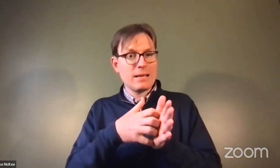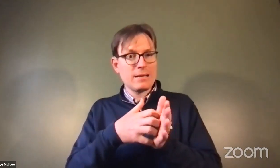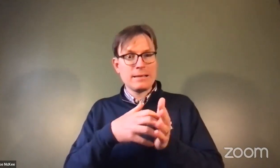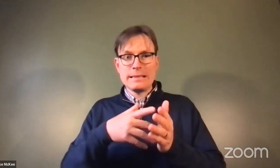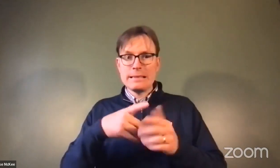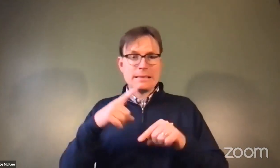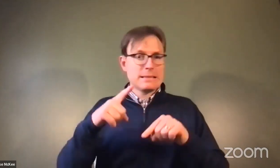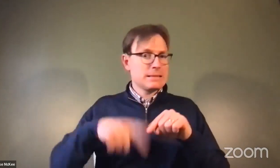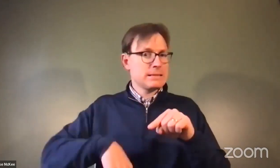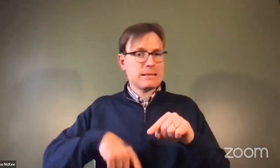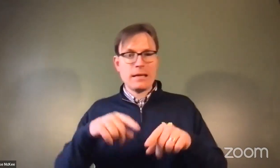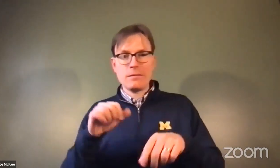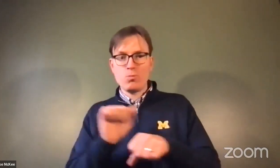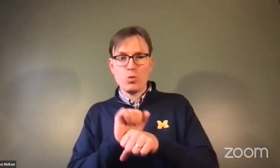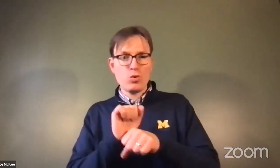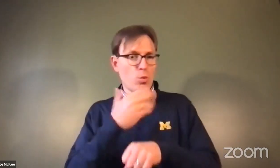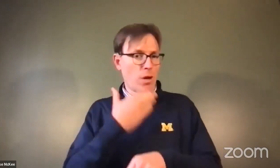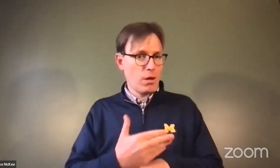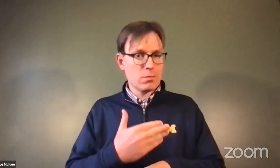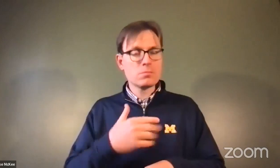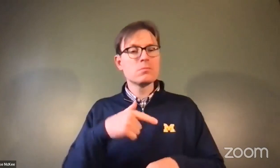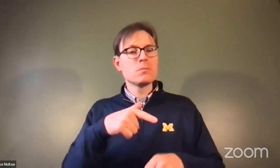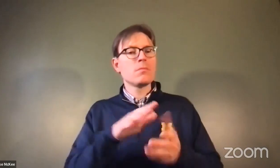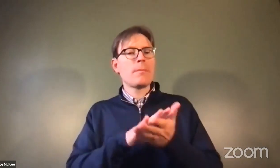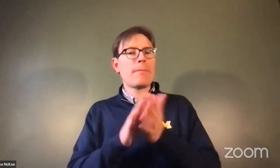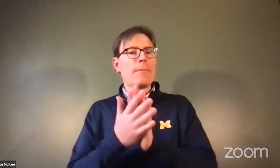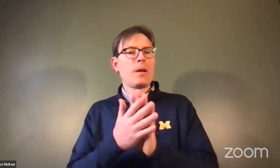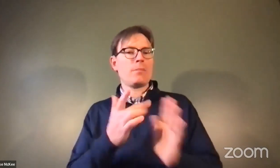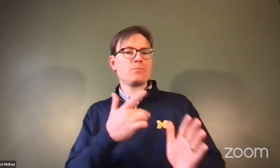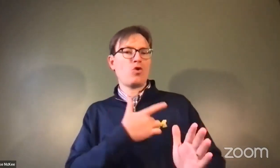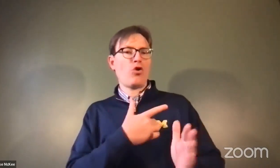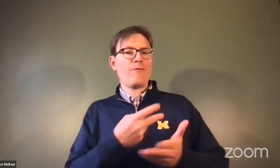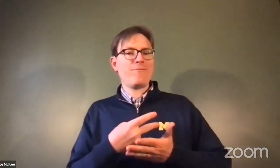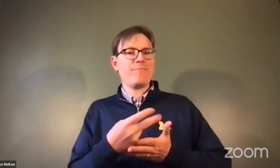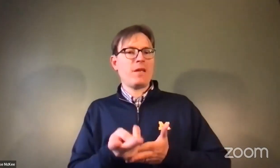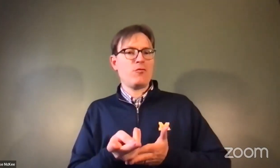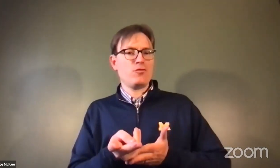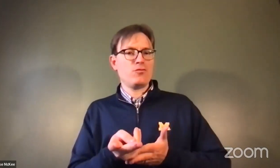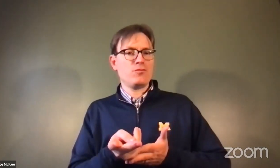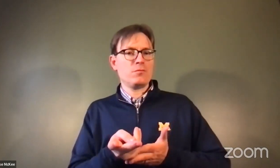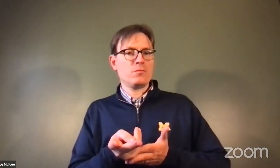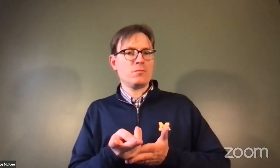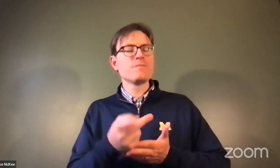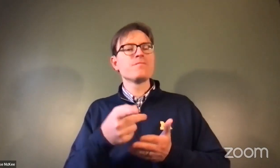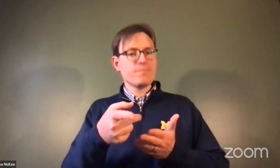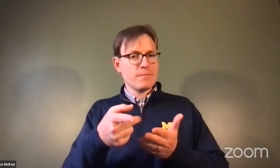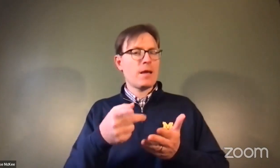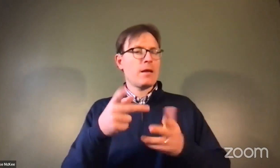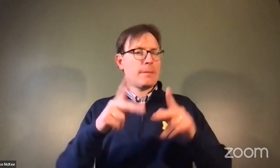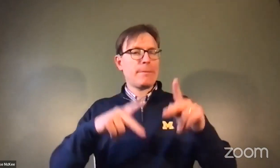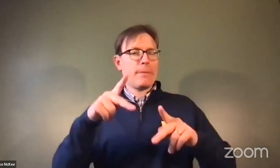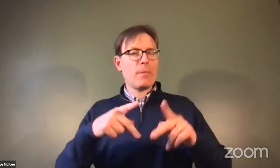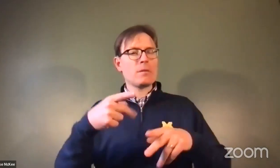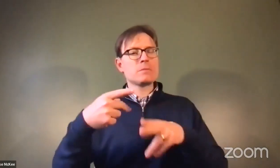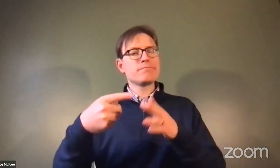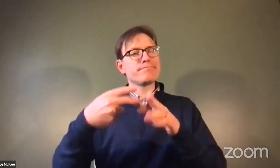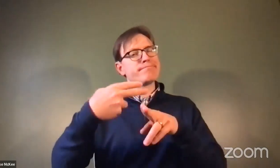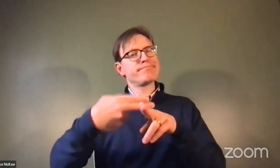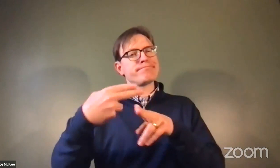if the heart becomes too weak, it doesn't work well. And that is what's known as heart